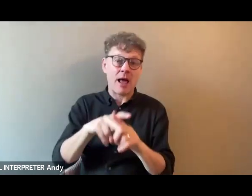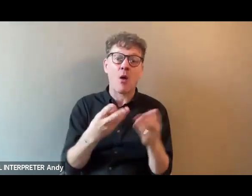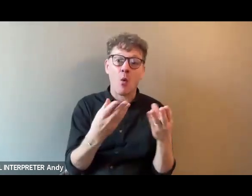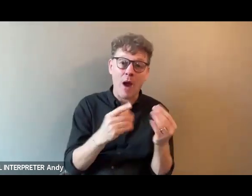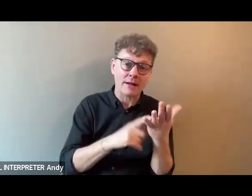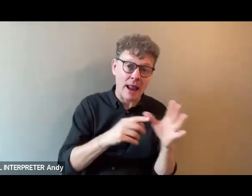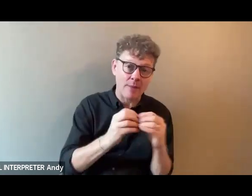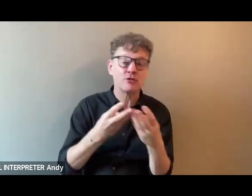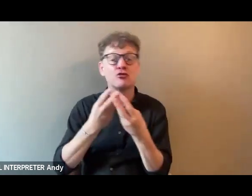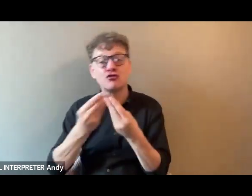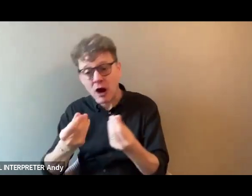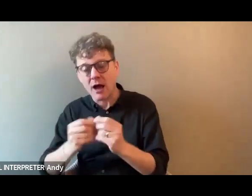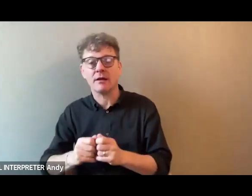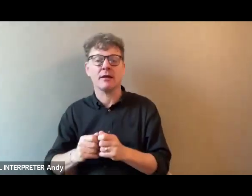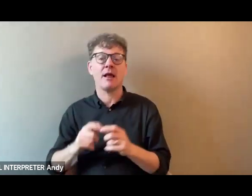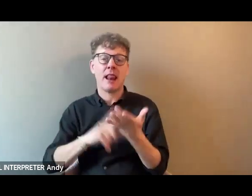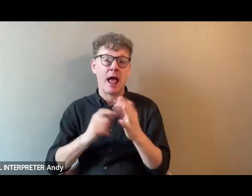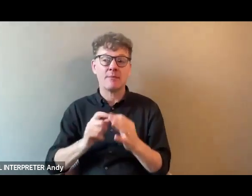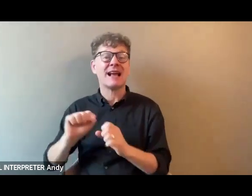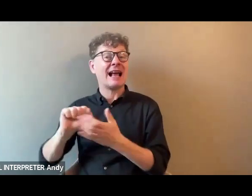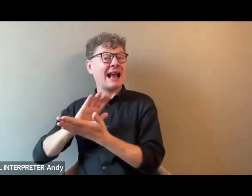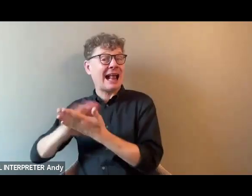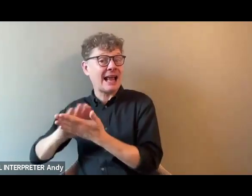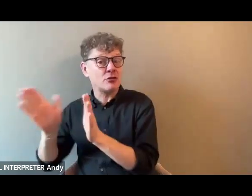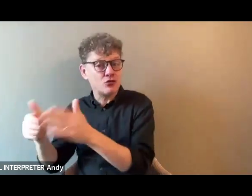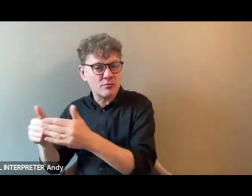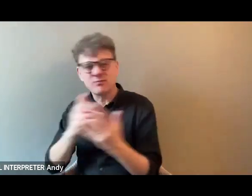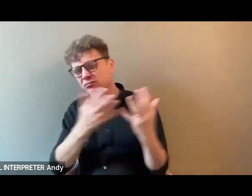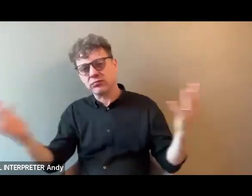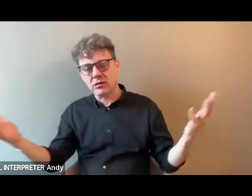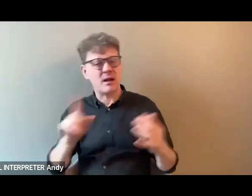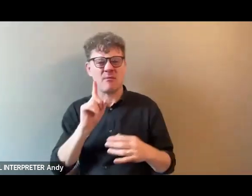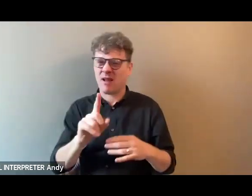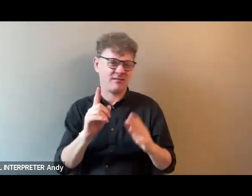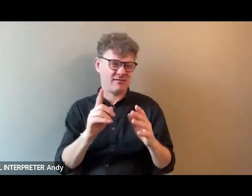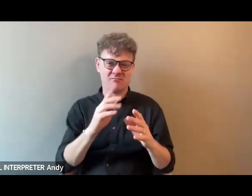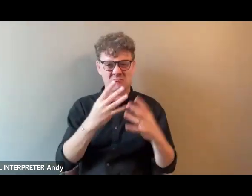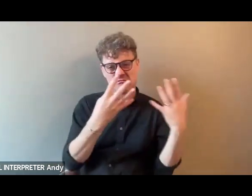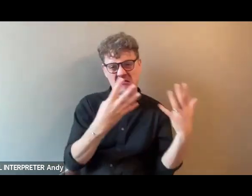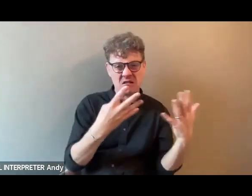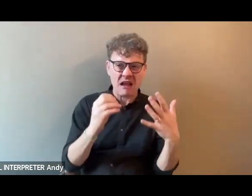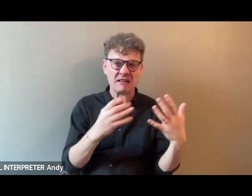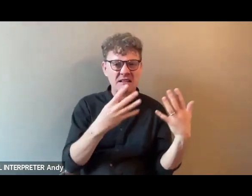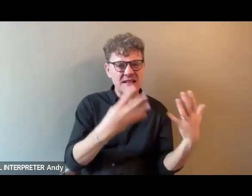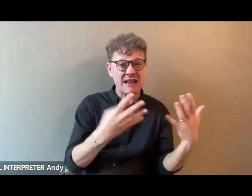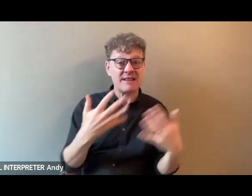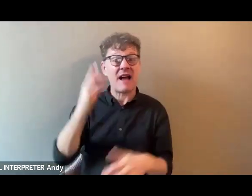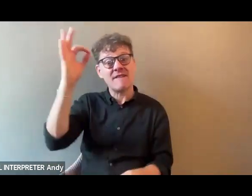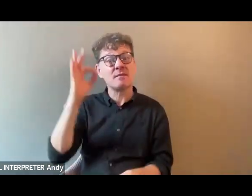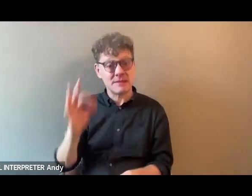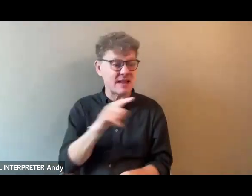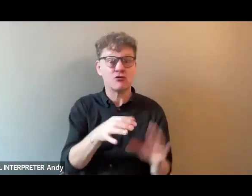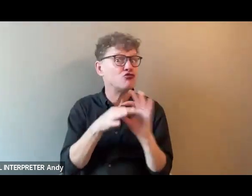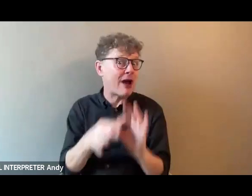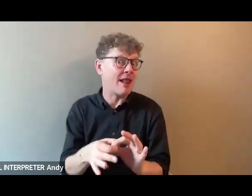labs, clean rooms, etc. But bluntly, in 90%, 95% of it is relevant no